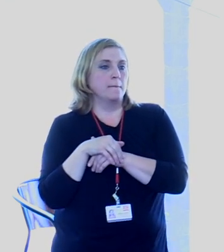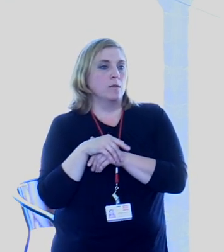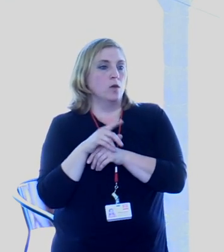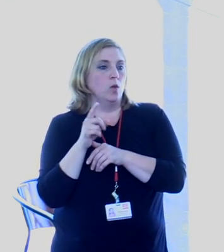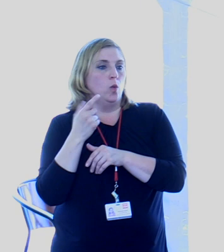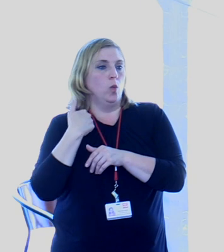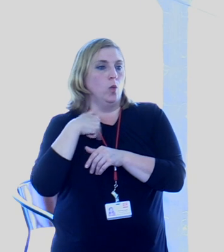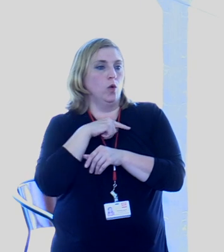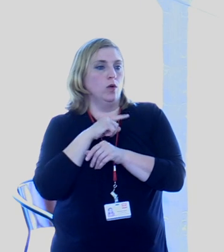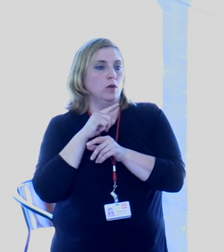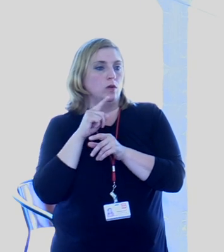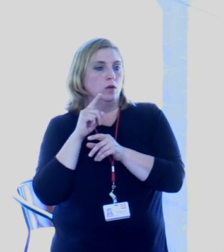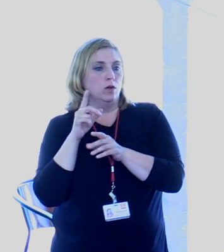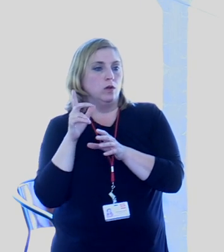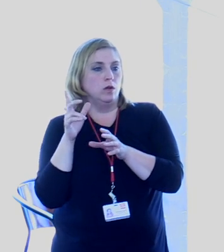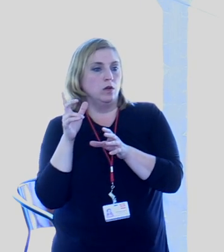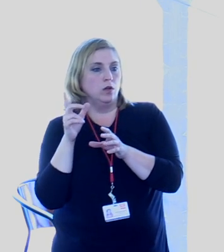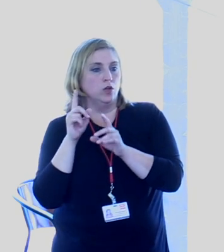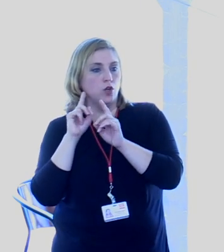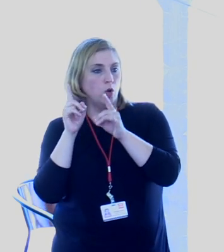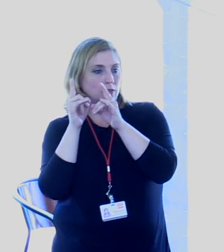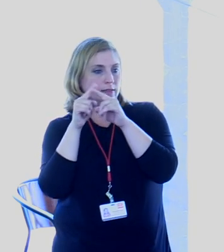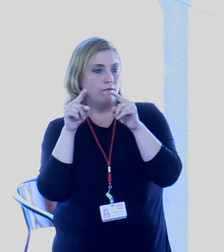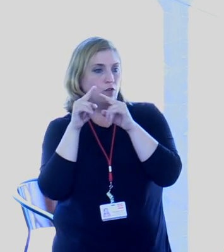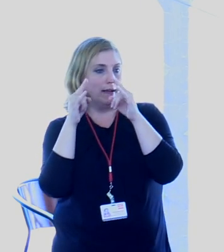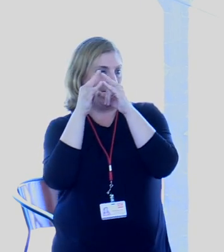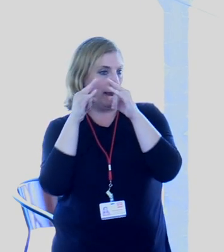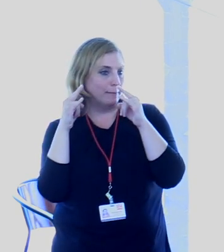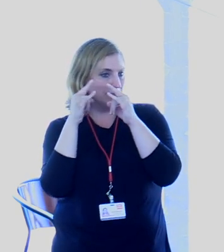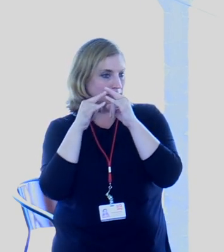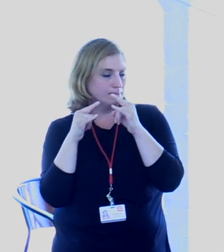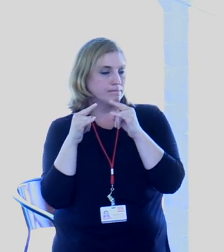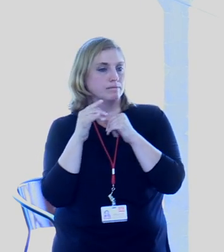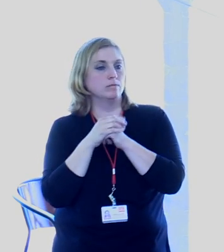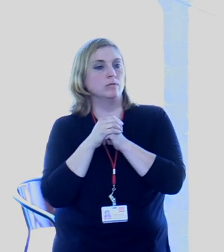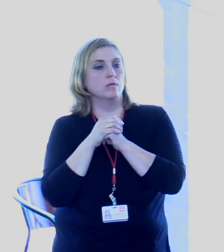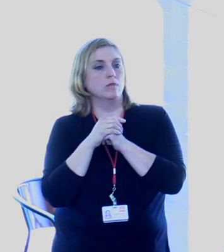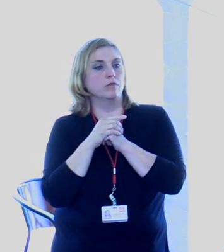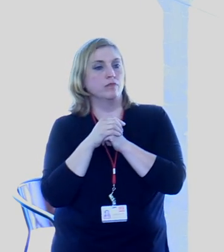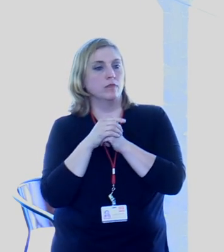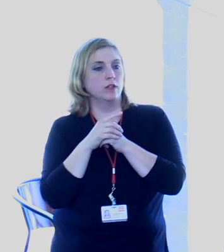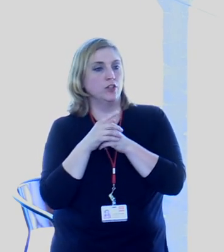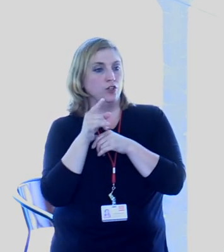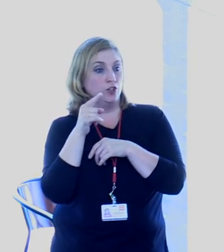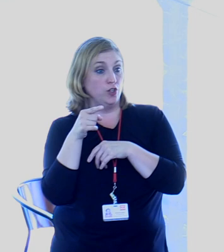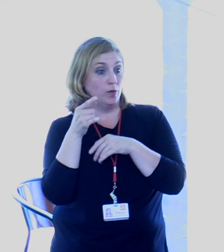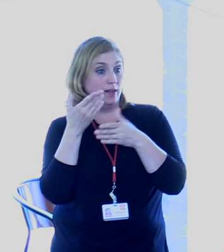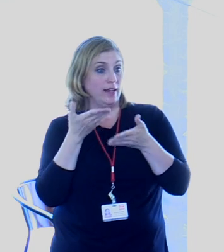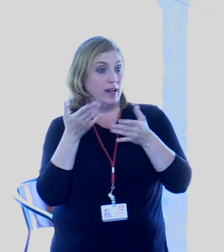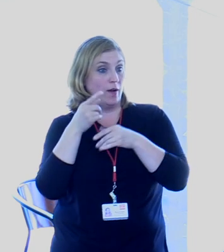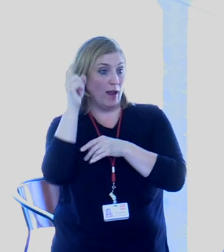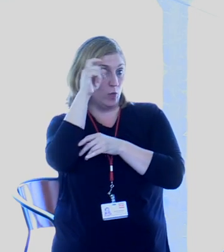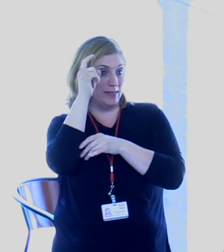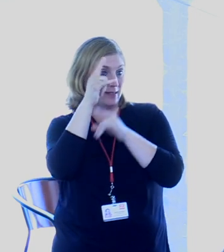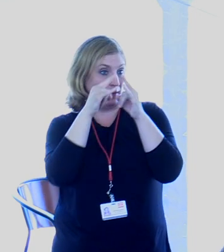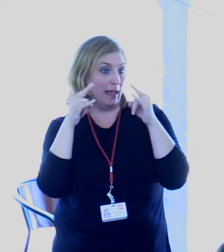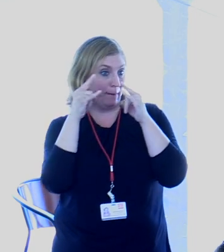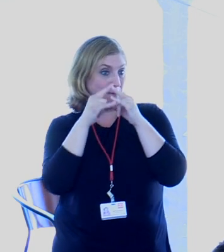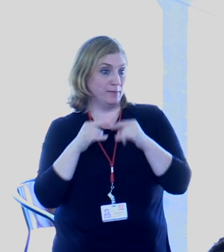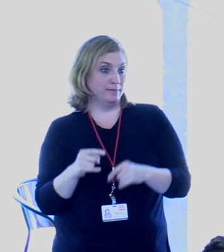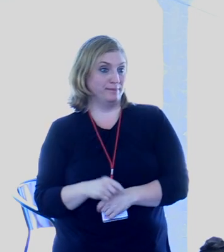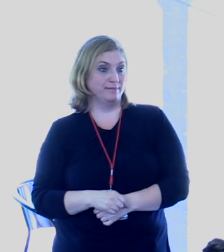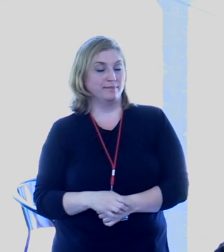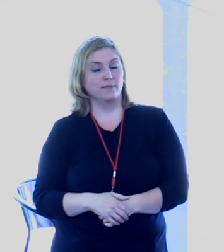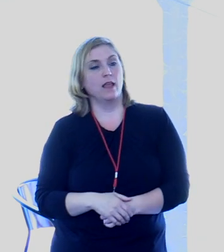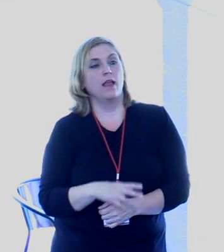we're going to go to a series of camps, okay? This is what they propose. So here you're at wisdom camp, okay? This is what you signed up